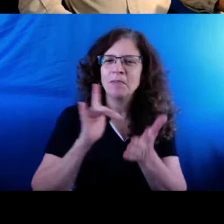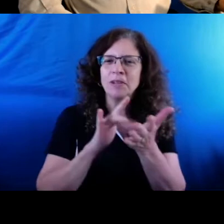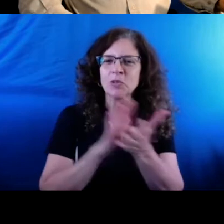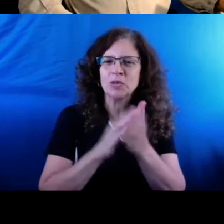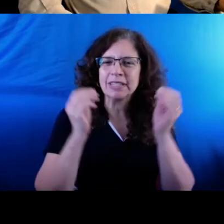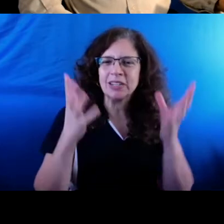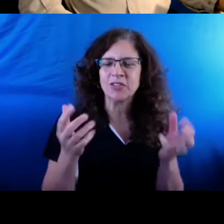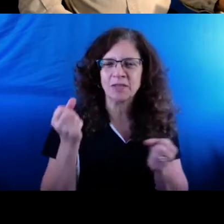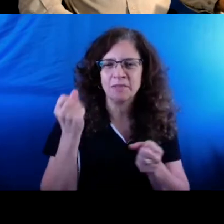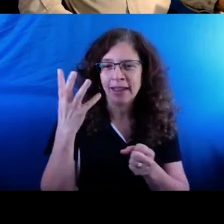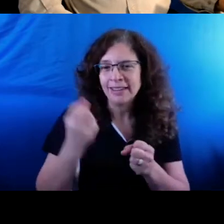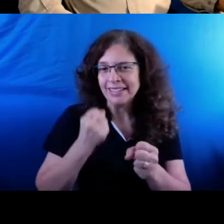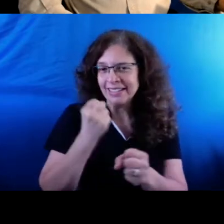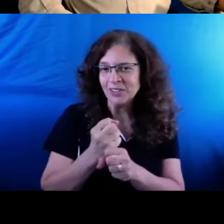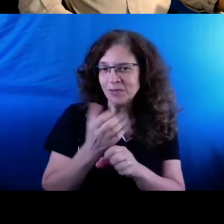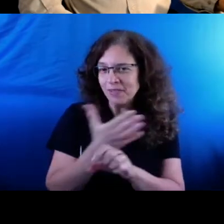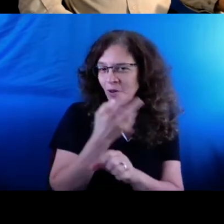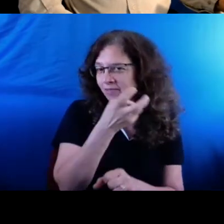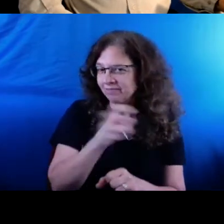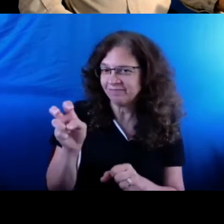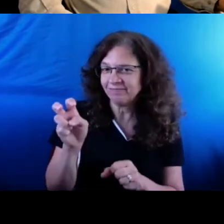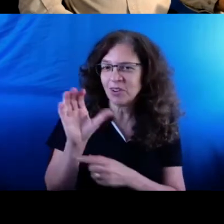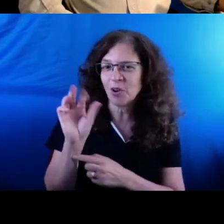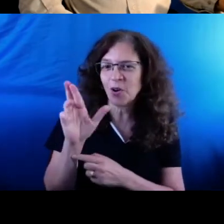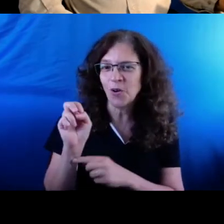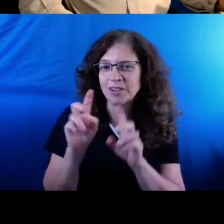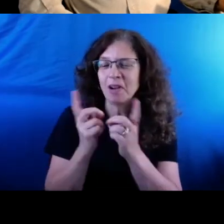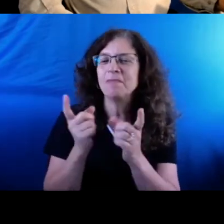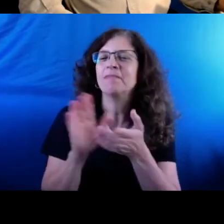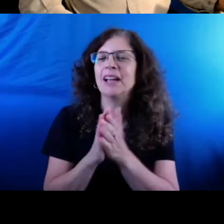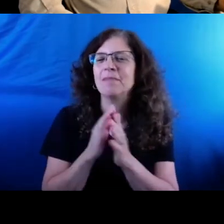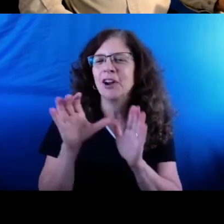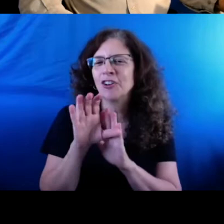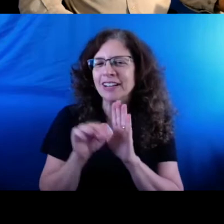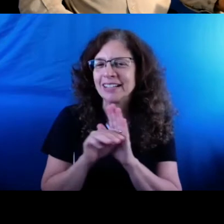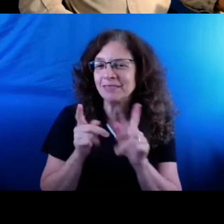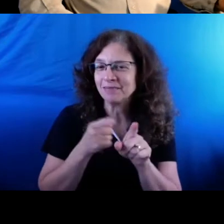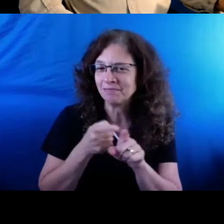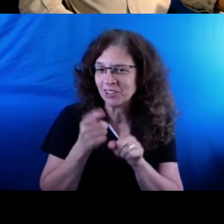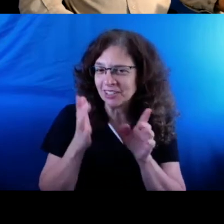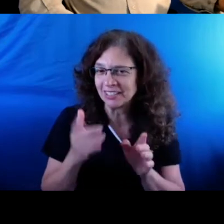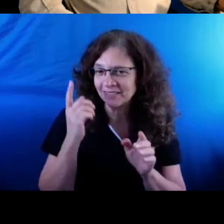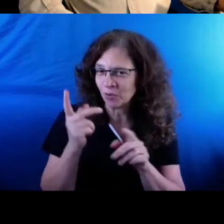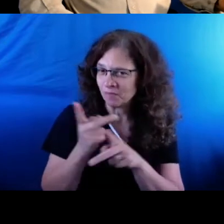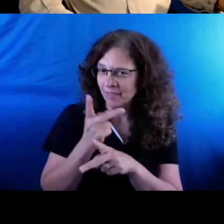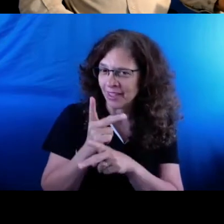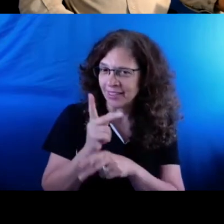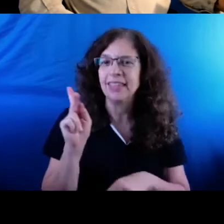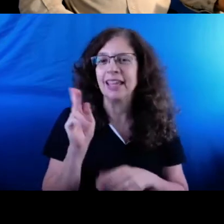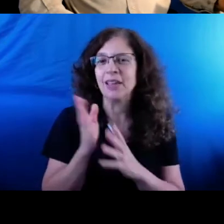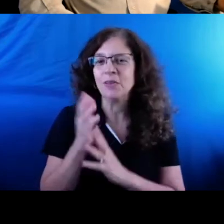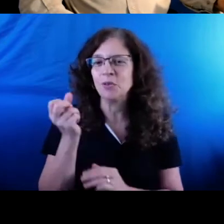I'm Brenda Call. I used to be a middle school teacher for many years before I transferred over to the core department and became a